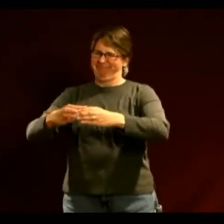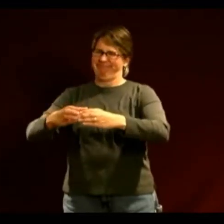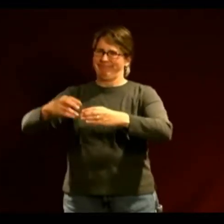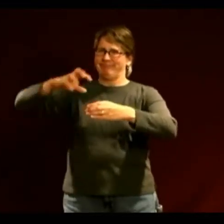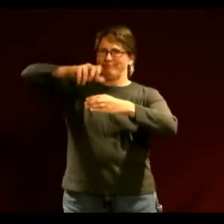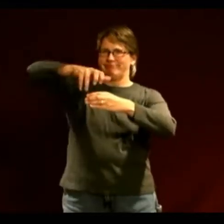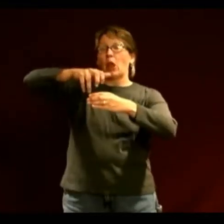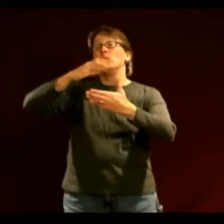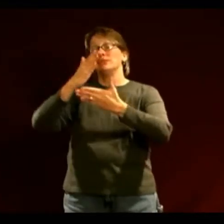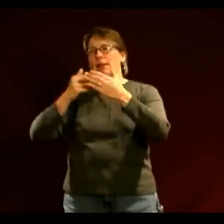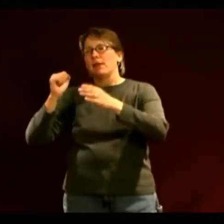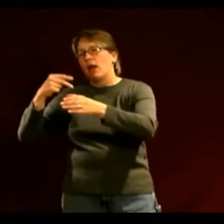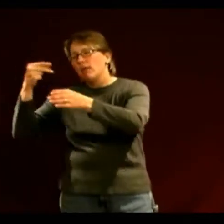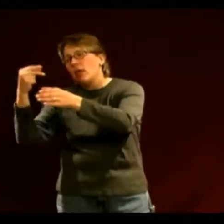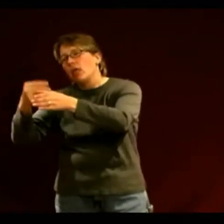And